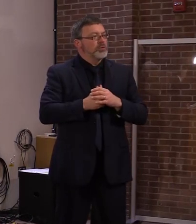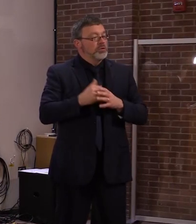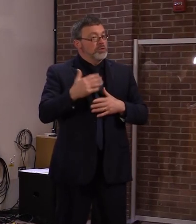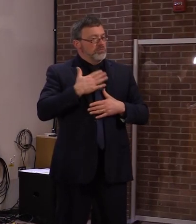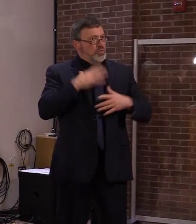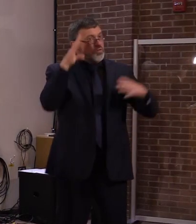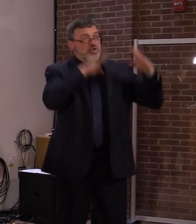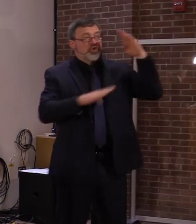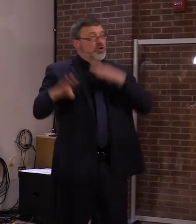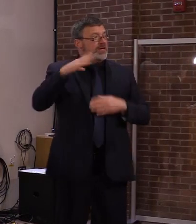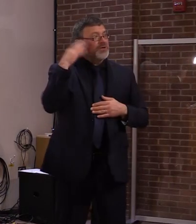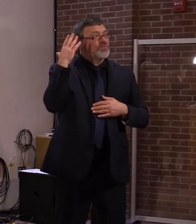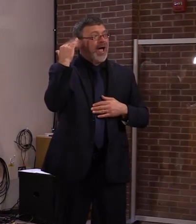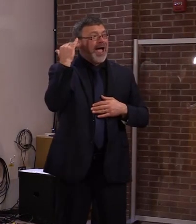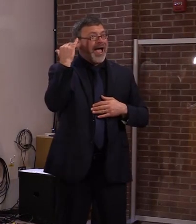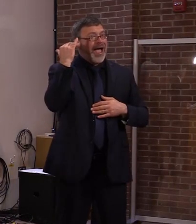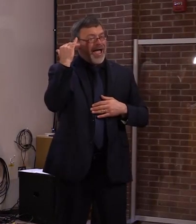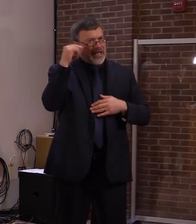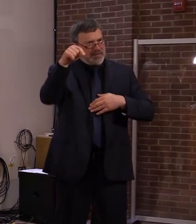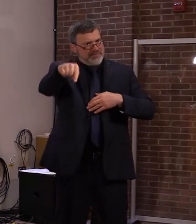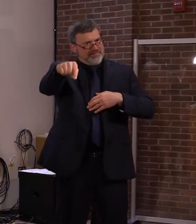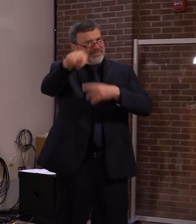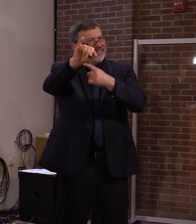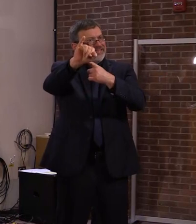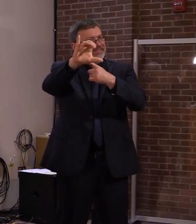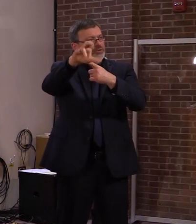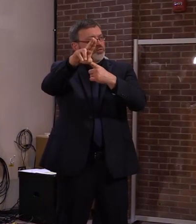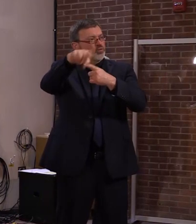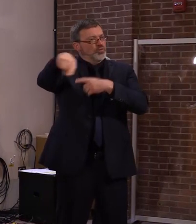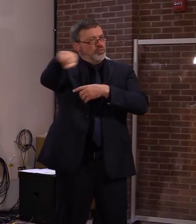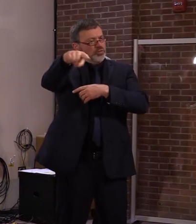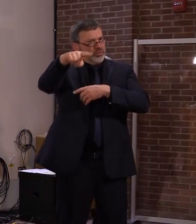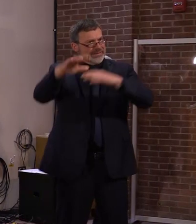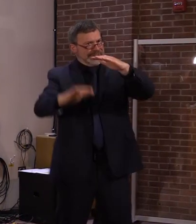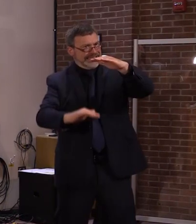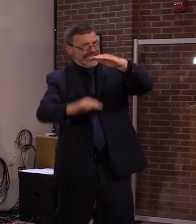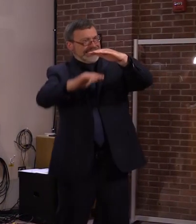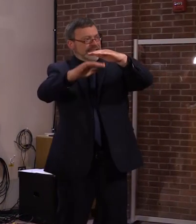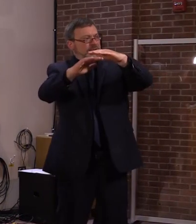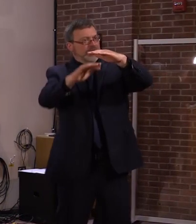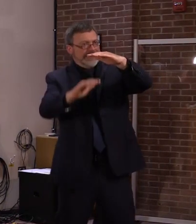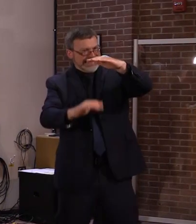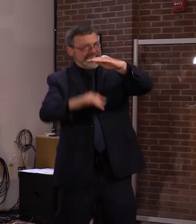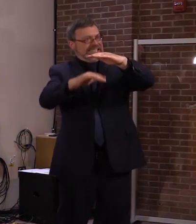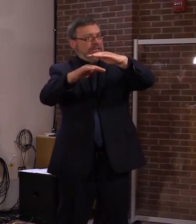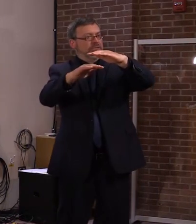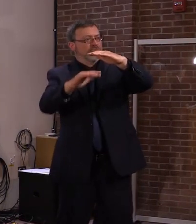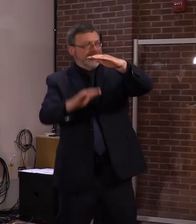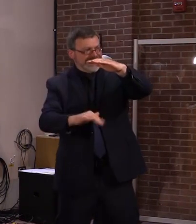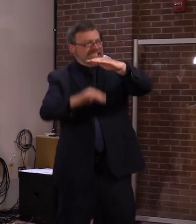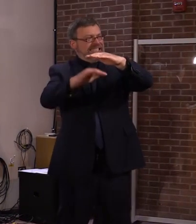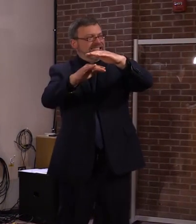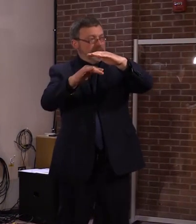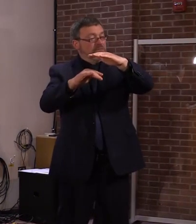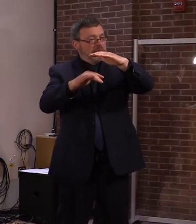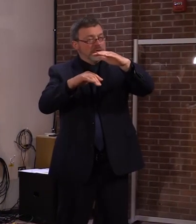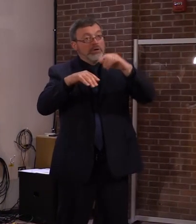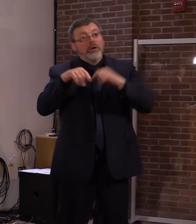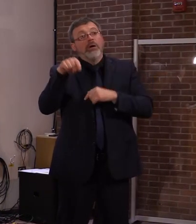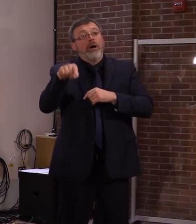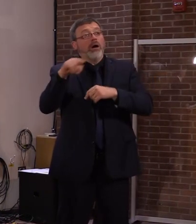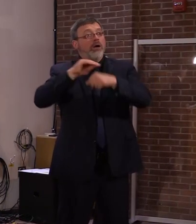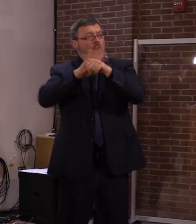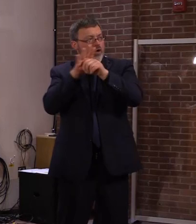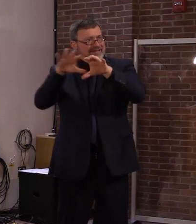ICU capacity. Currently, COVID patients make up about 10 to 15%